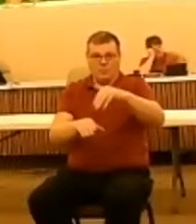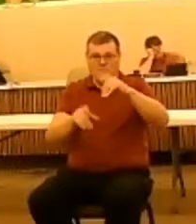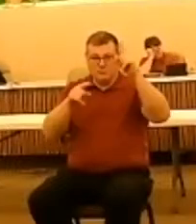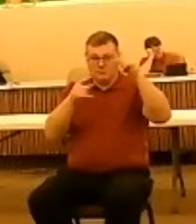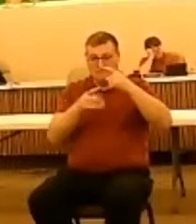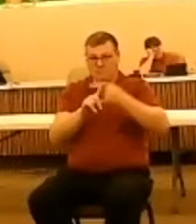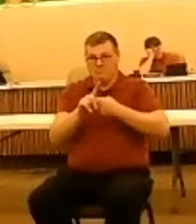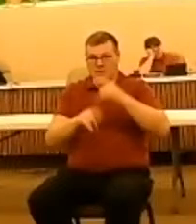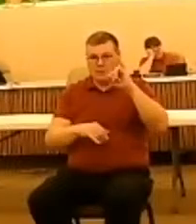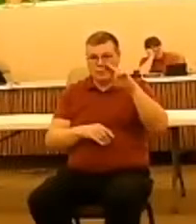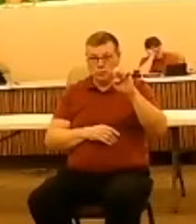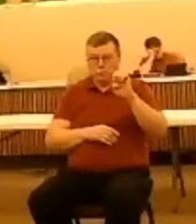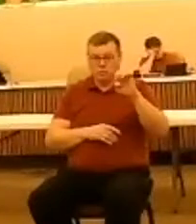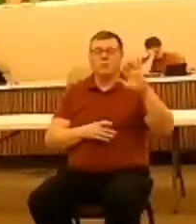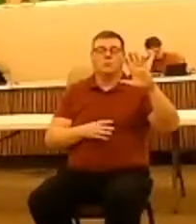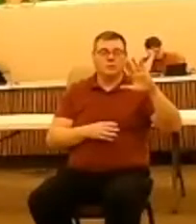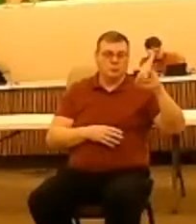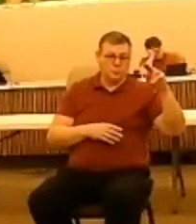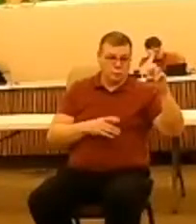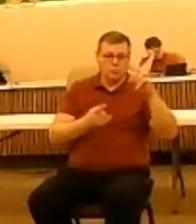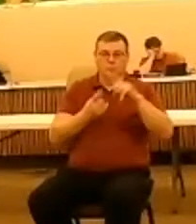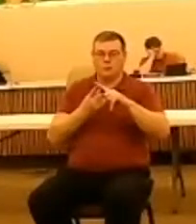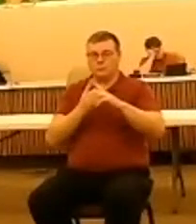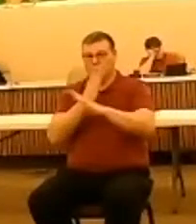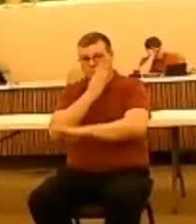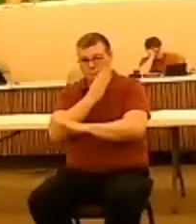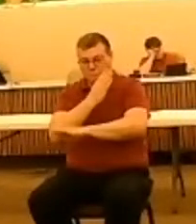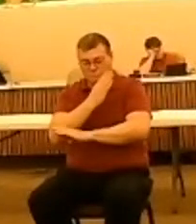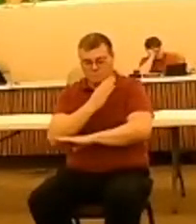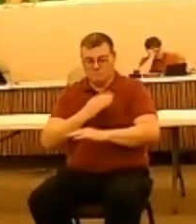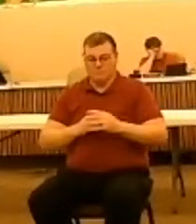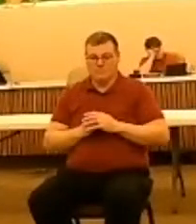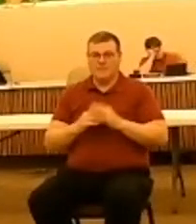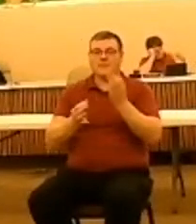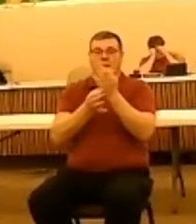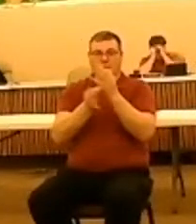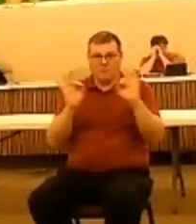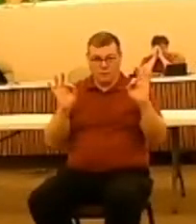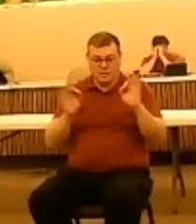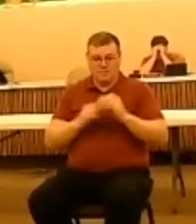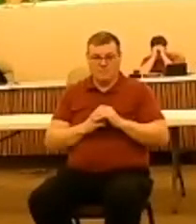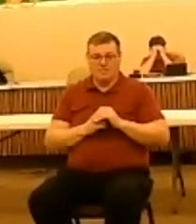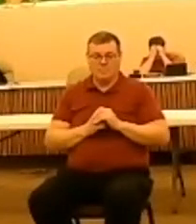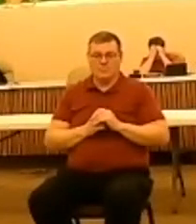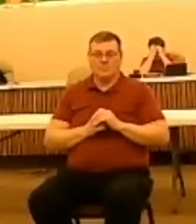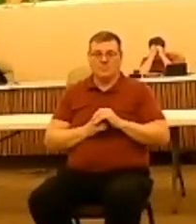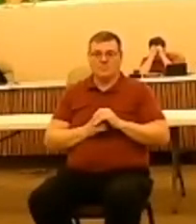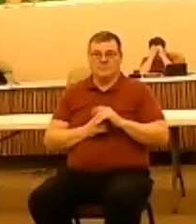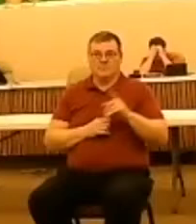June. I'm sorry, from June till September. This is a free program, and call the